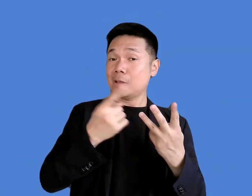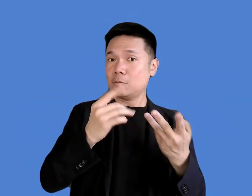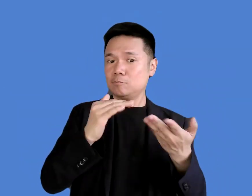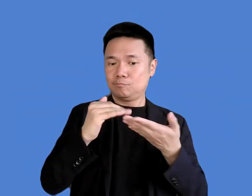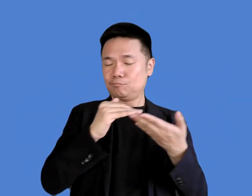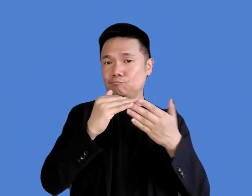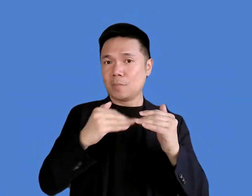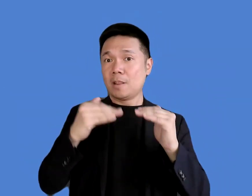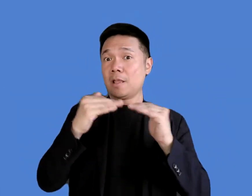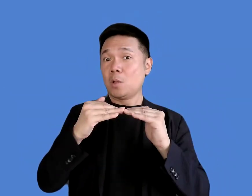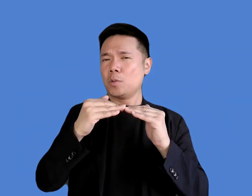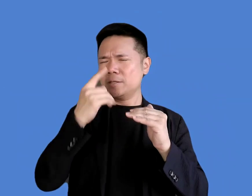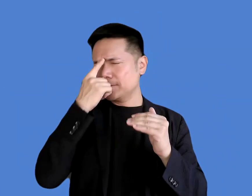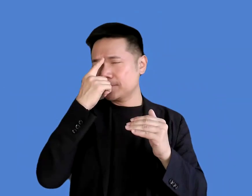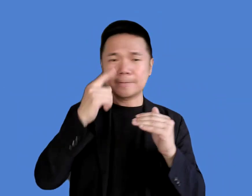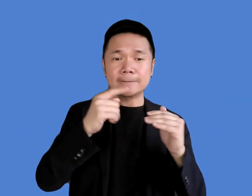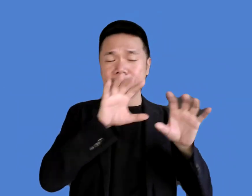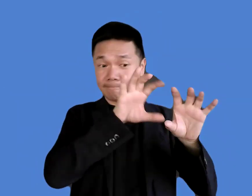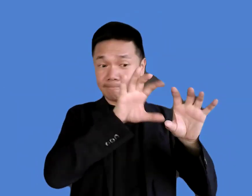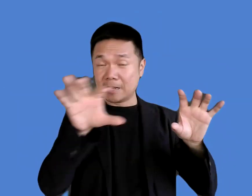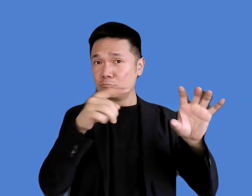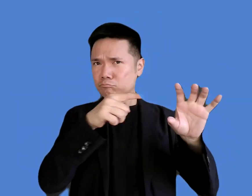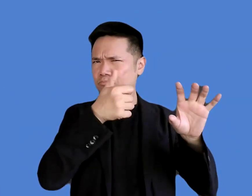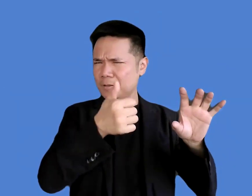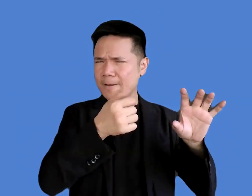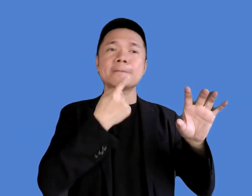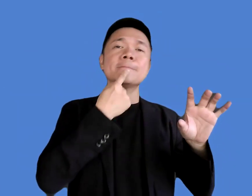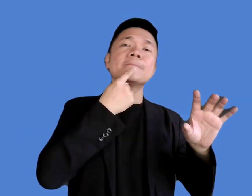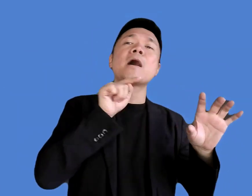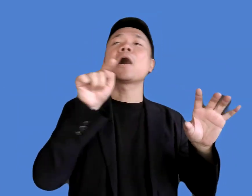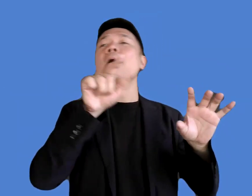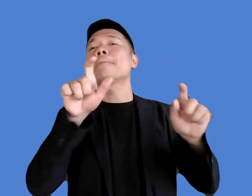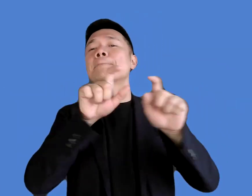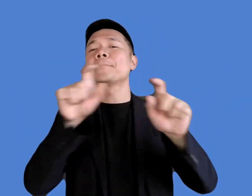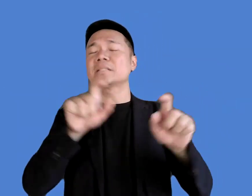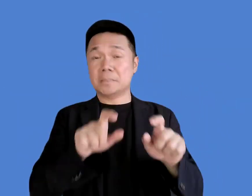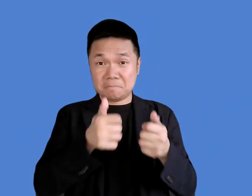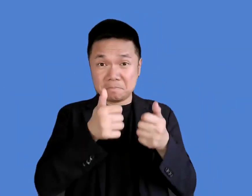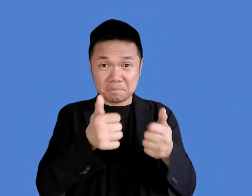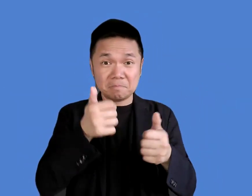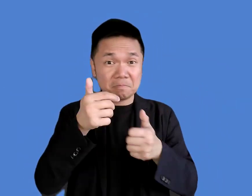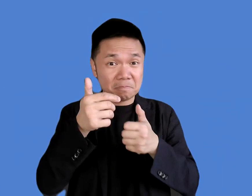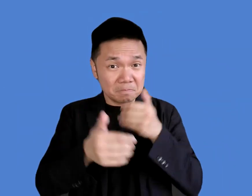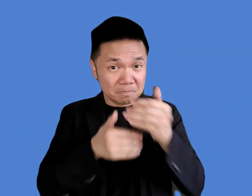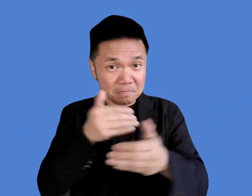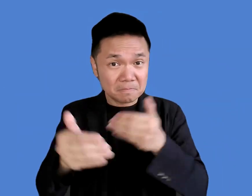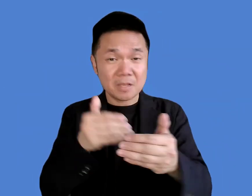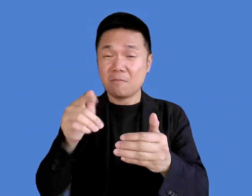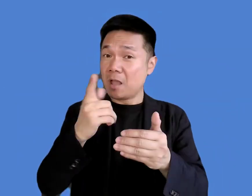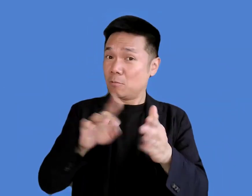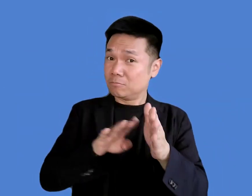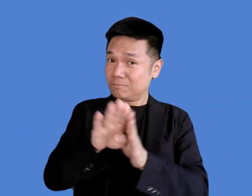We need to test the boundaries. Business as usual, so to speak, is not doing enough. We're not making enough